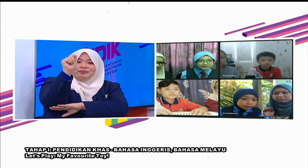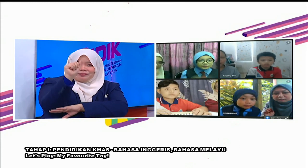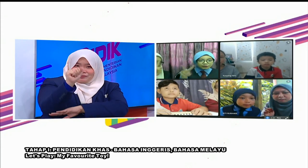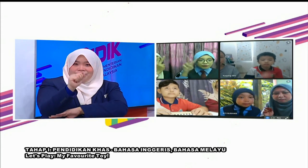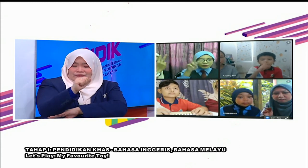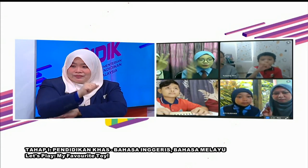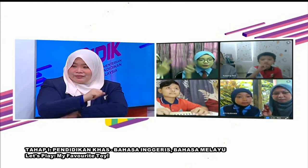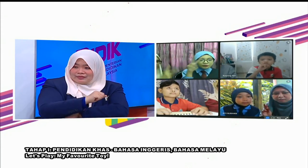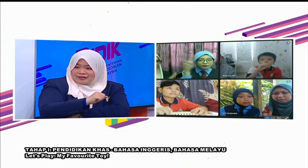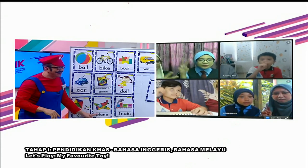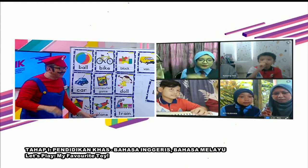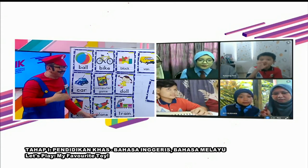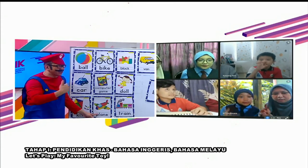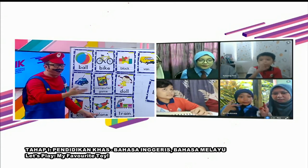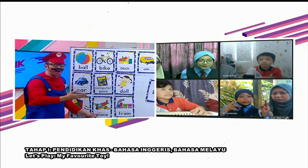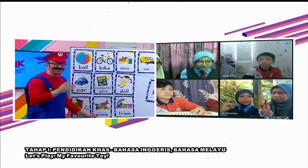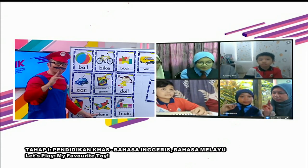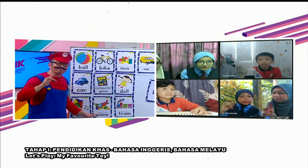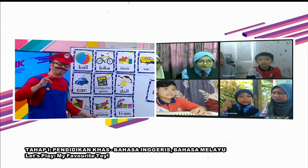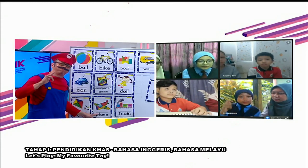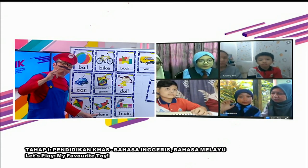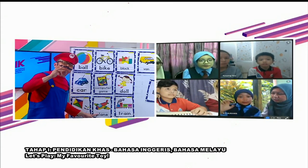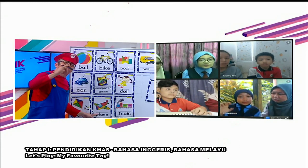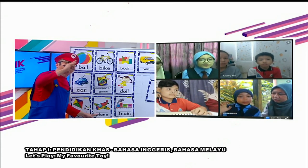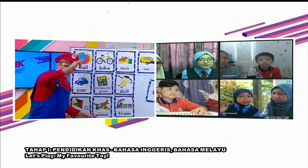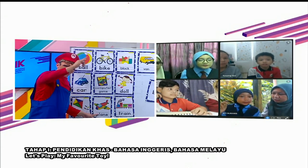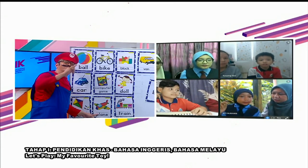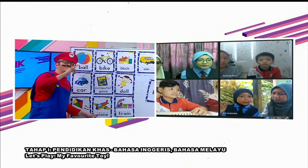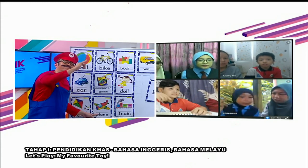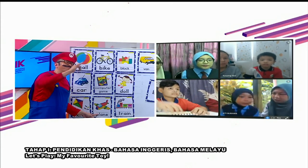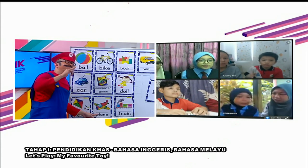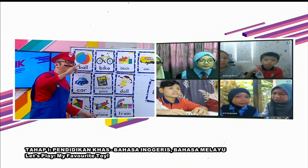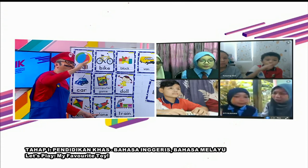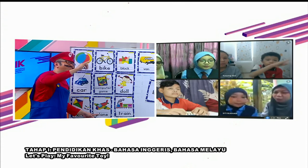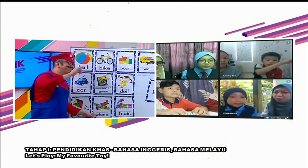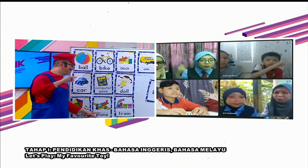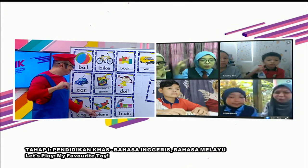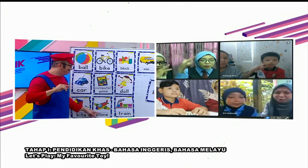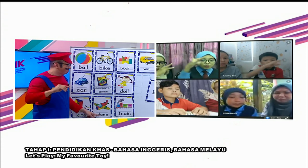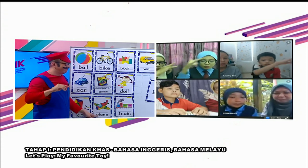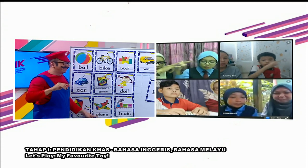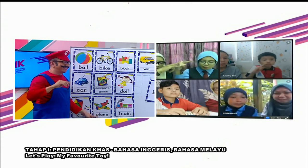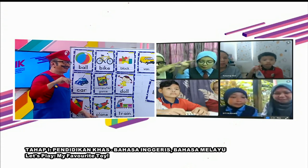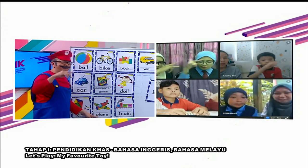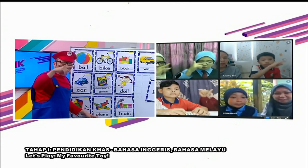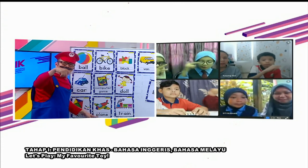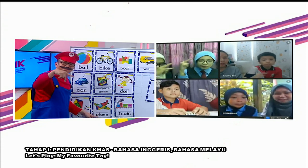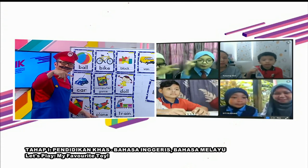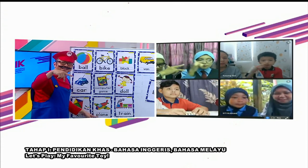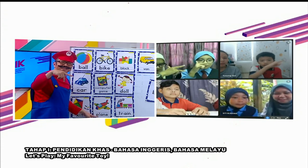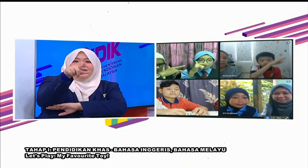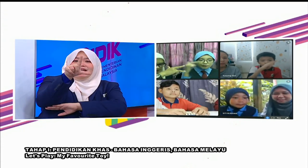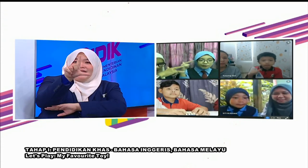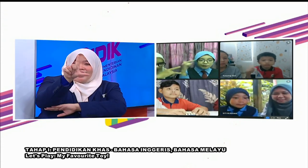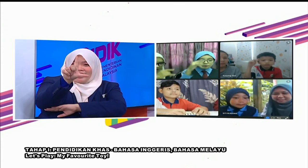Kite. Kite. And next one. Now, plane. Ooh. Plane.